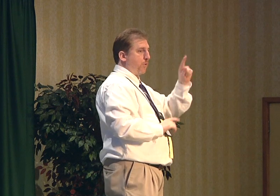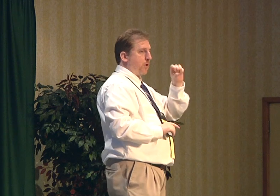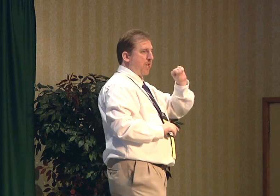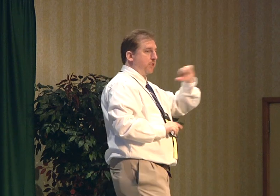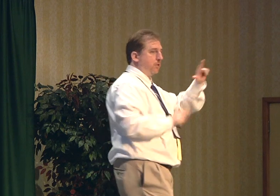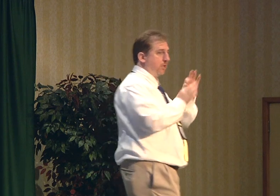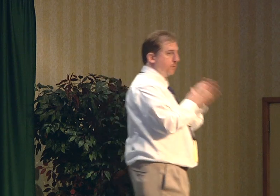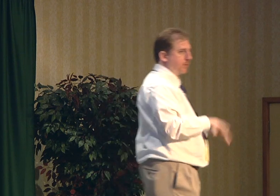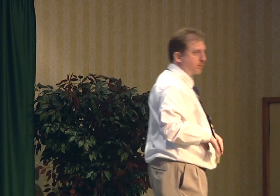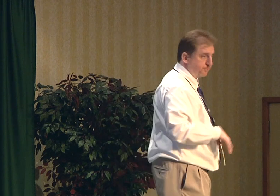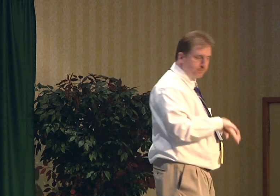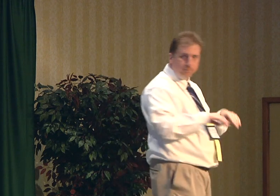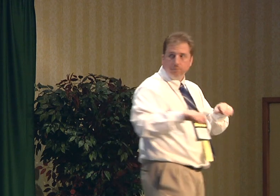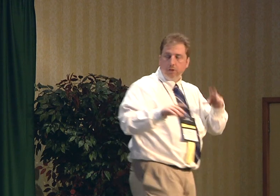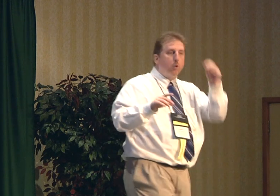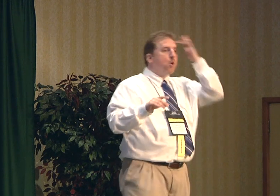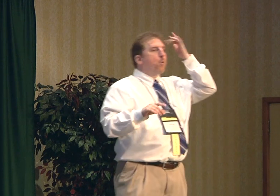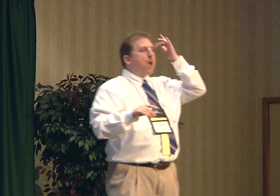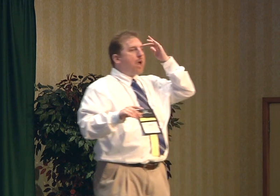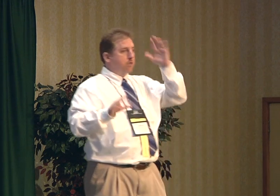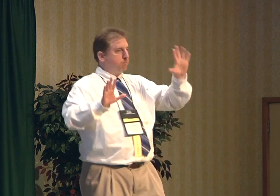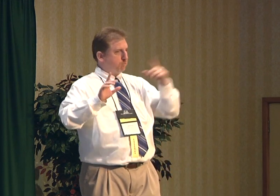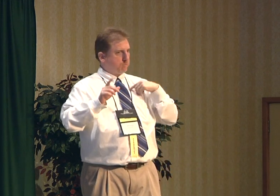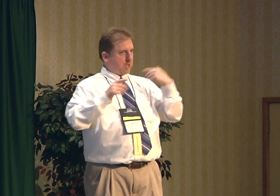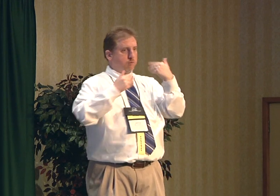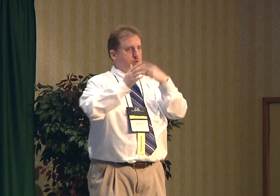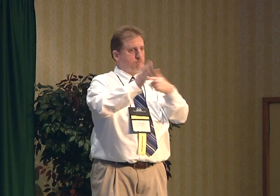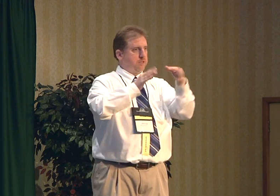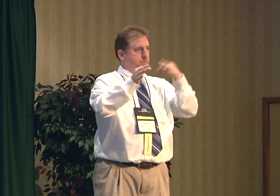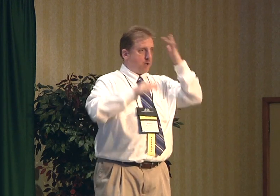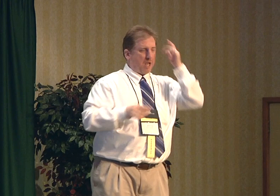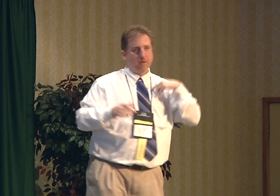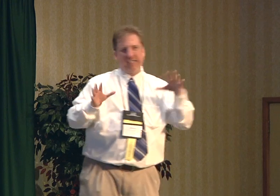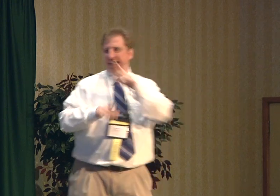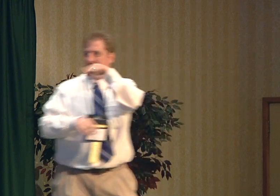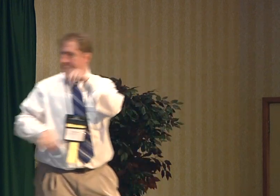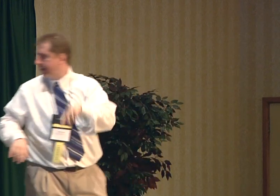So from that experience, they are developing a program to train and sell interpreters.